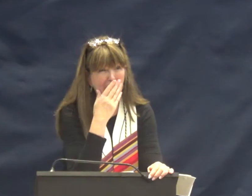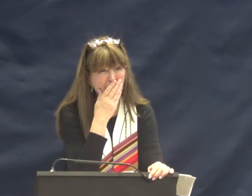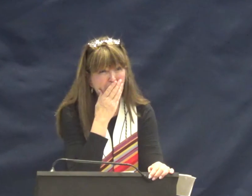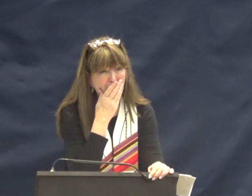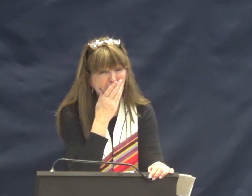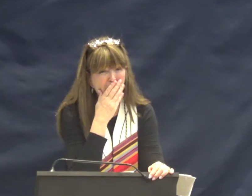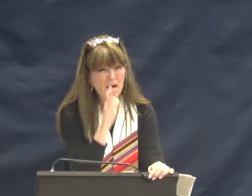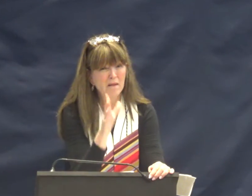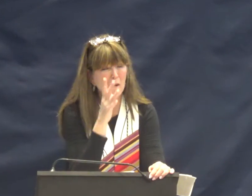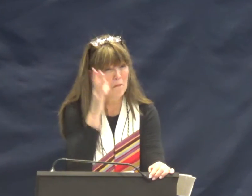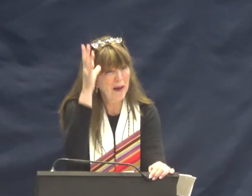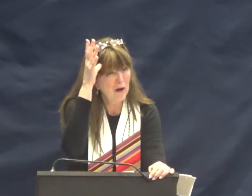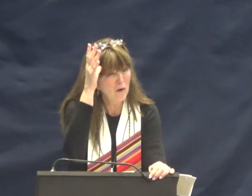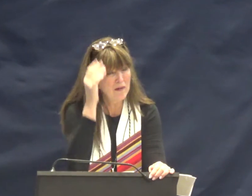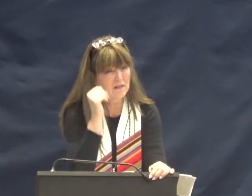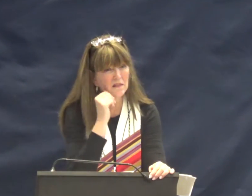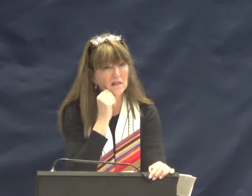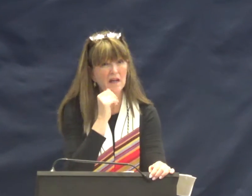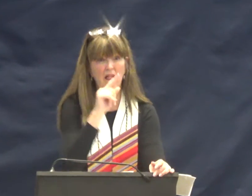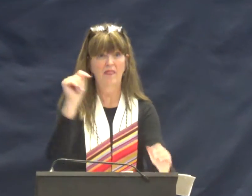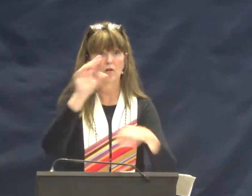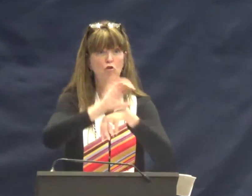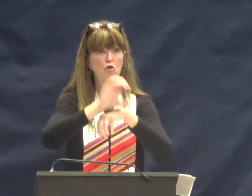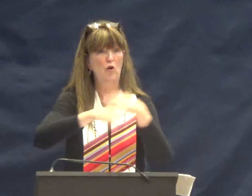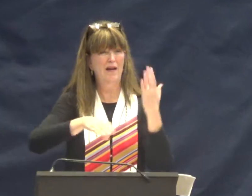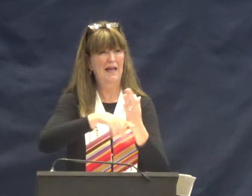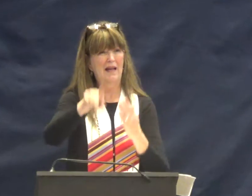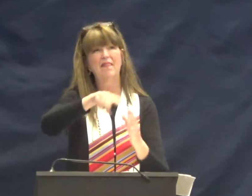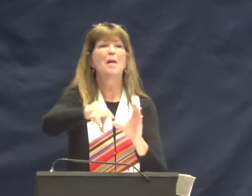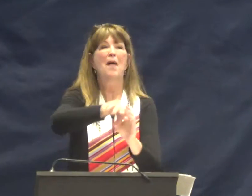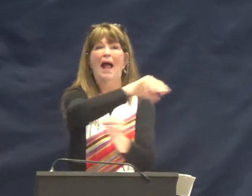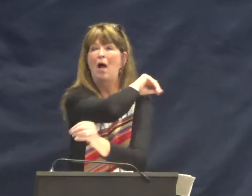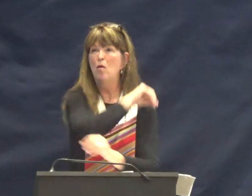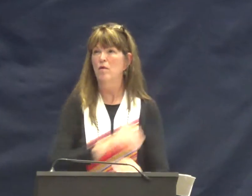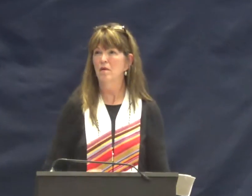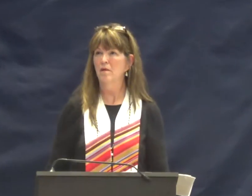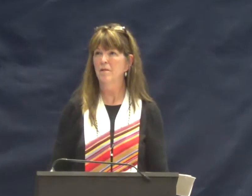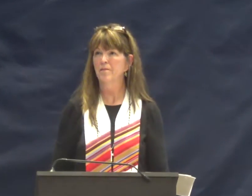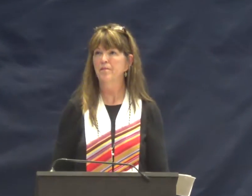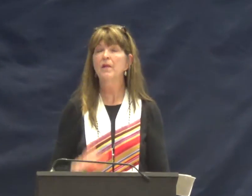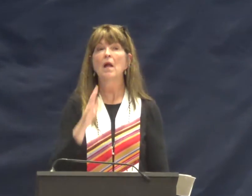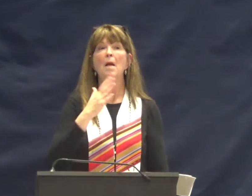their families, from their parents. Their churches have kicked them out.